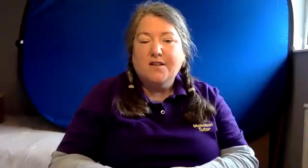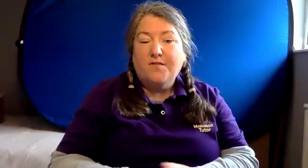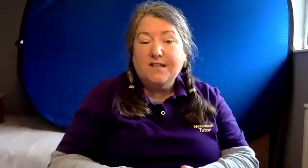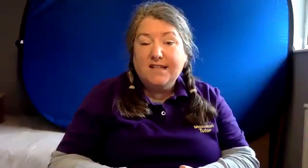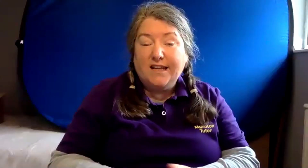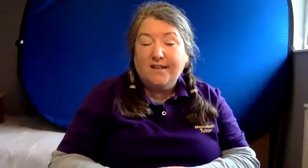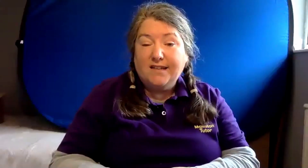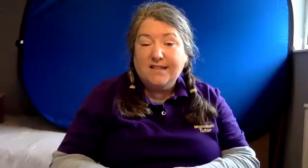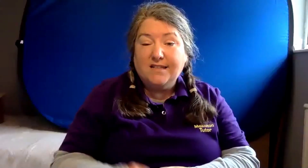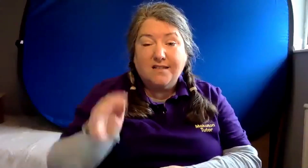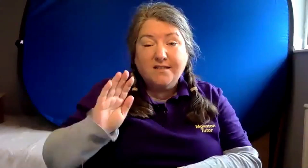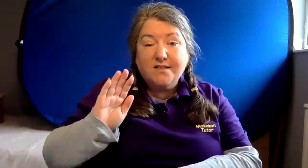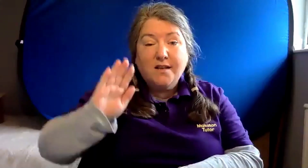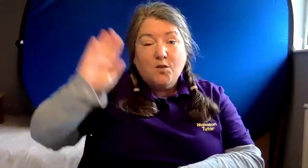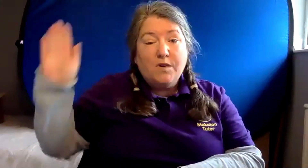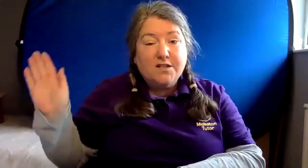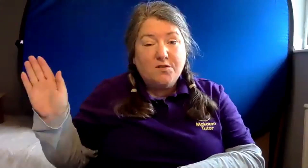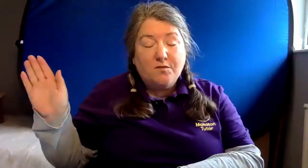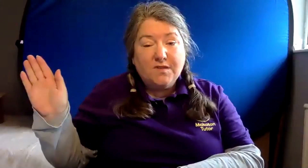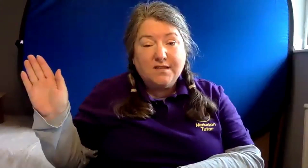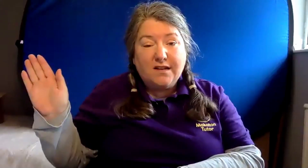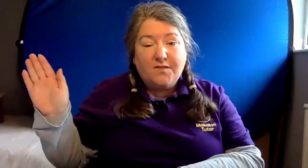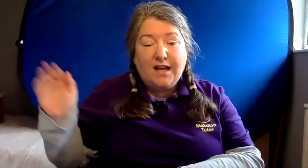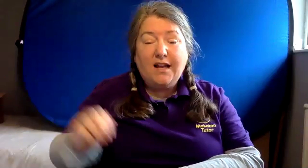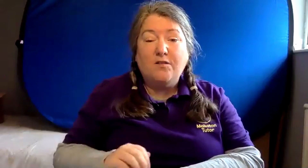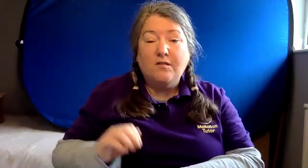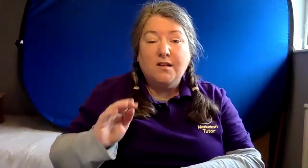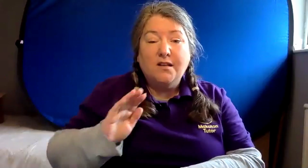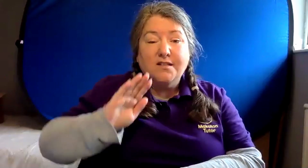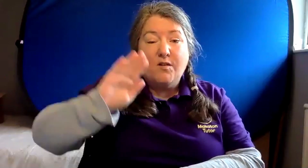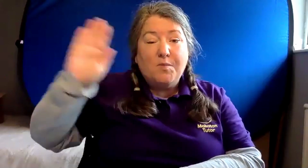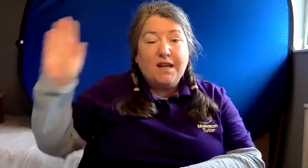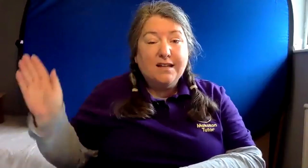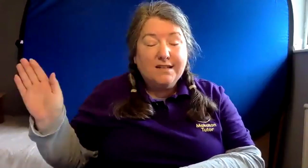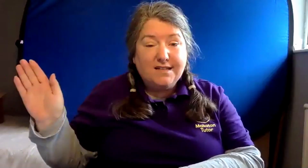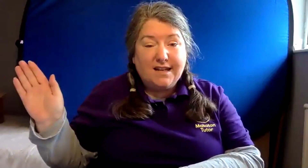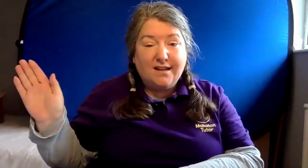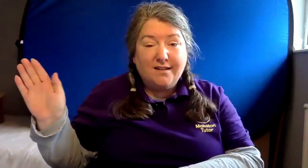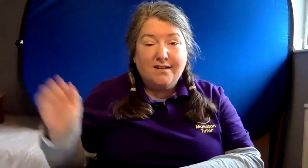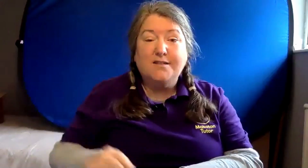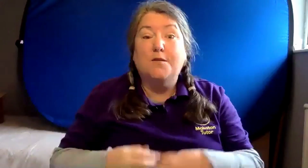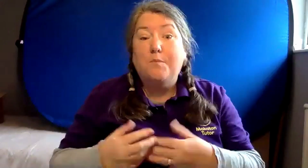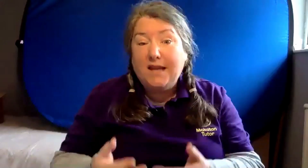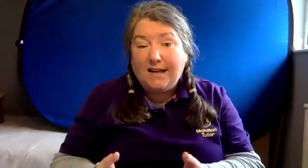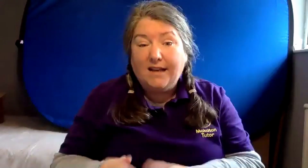for dear, in this instance, we do the sign for hello. So it would be dear. So the meaning